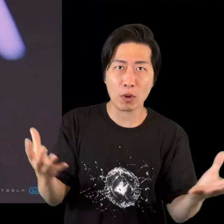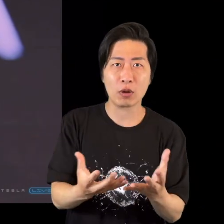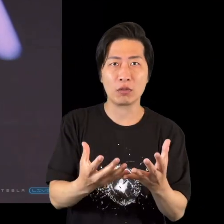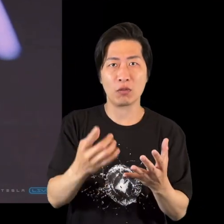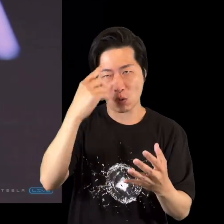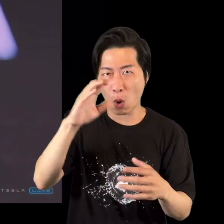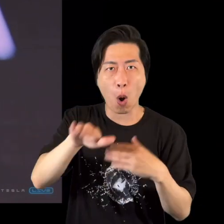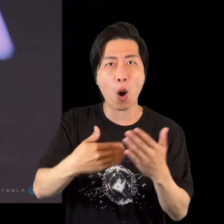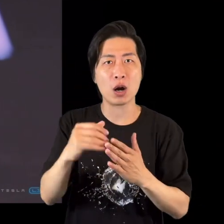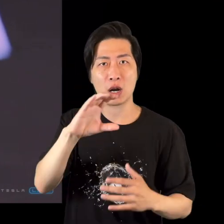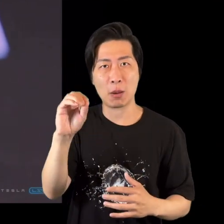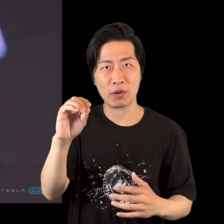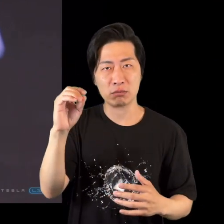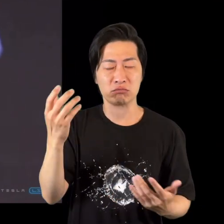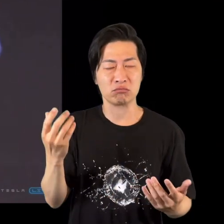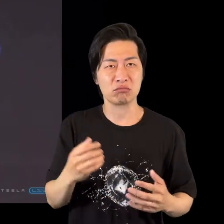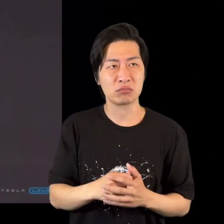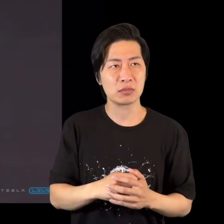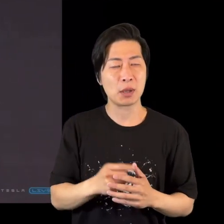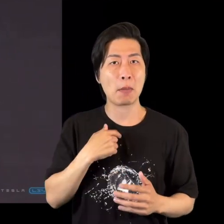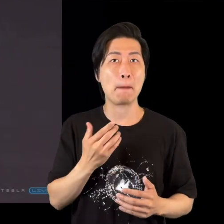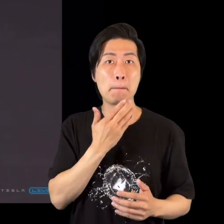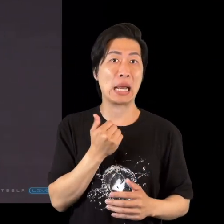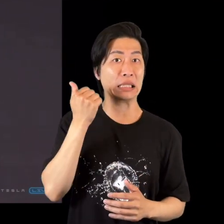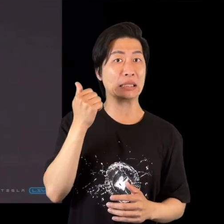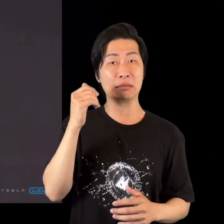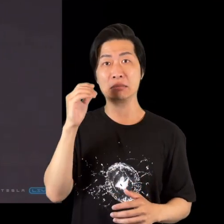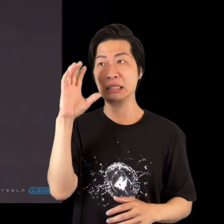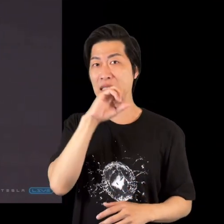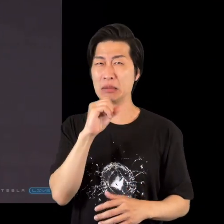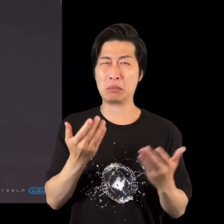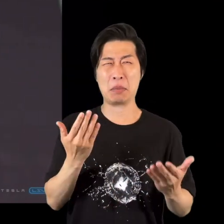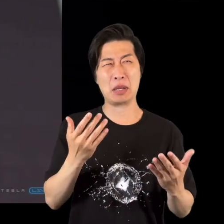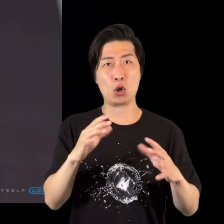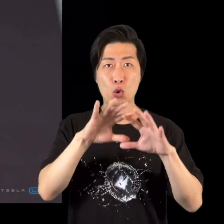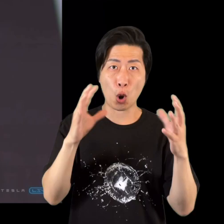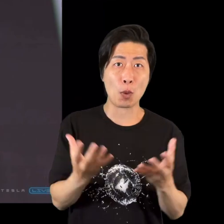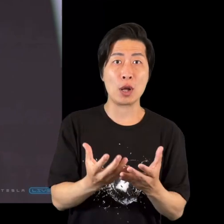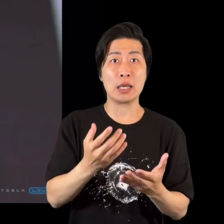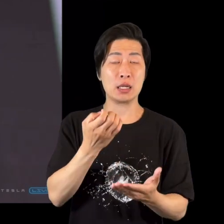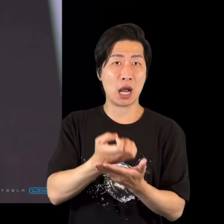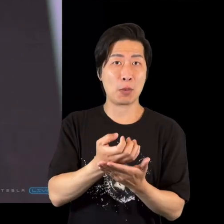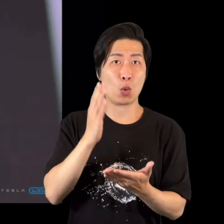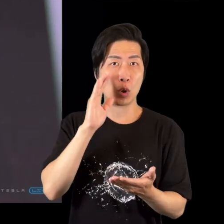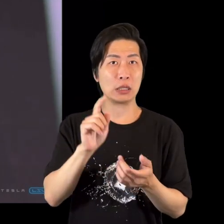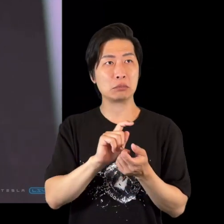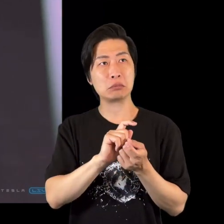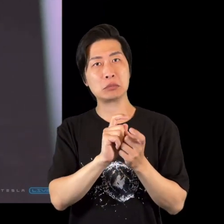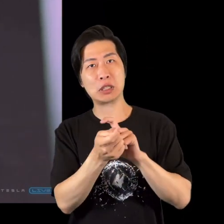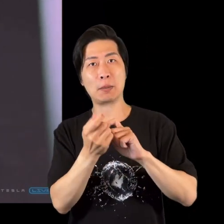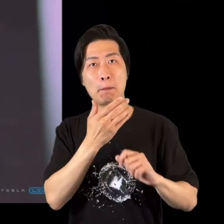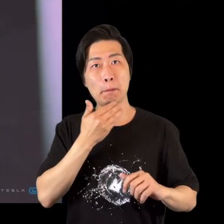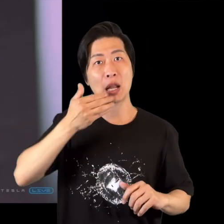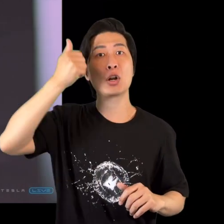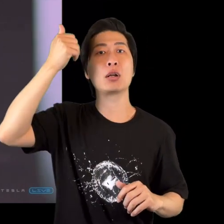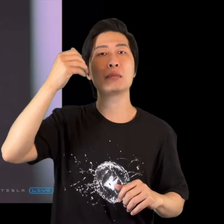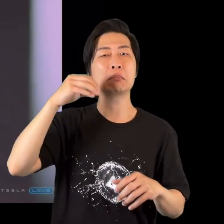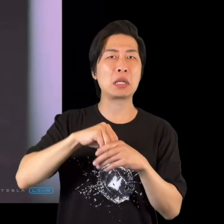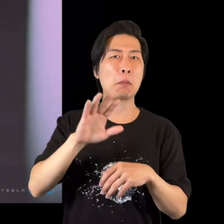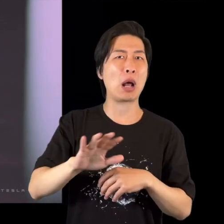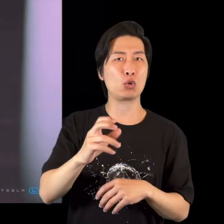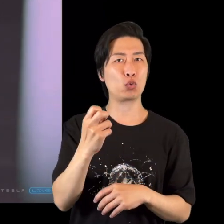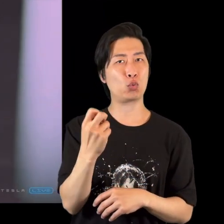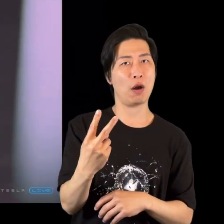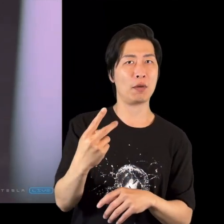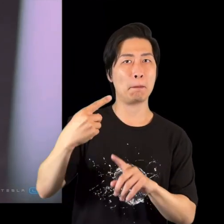then my best guess is that the global economy turns around in roughly 12 months. And